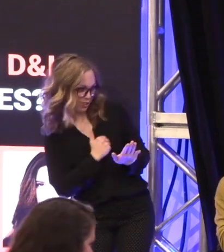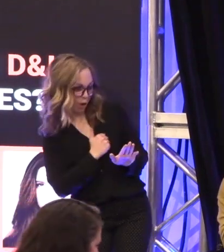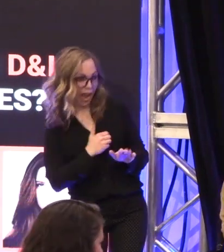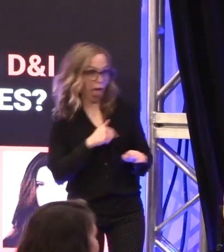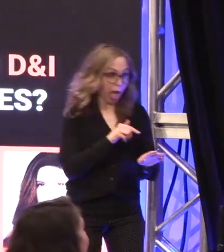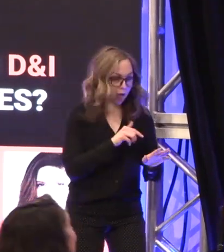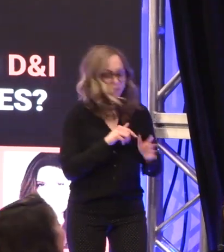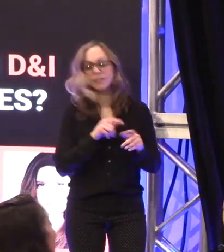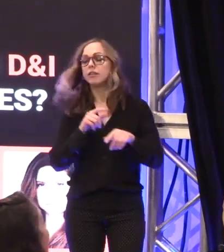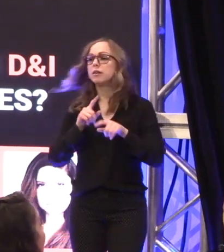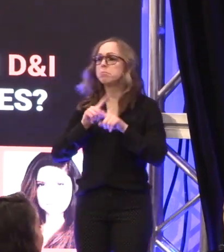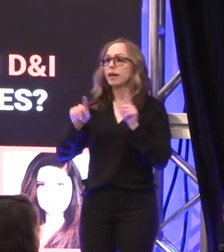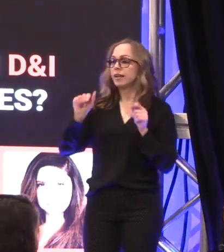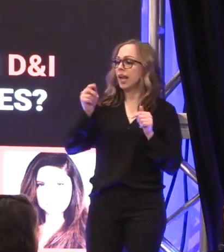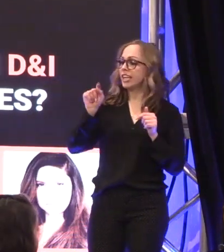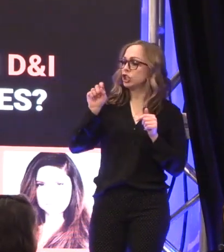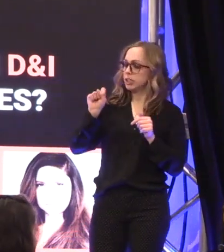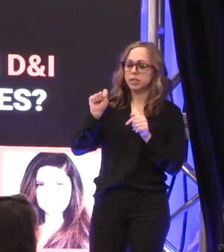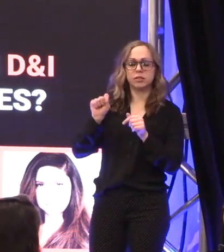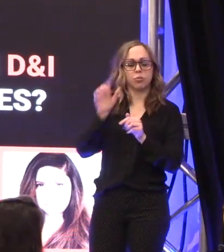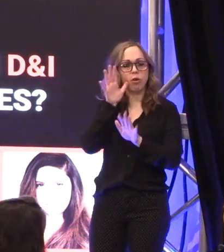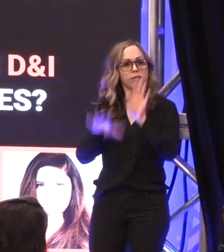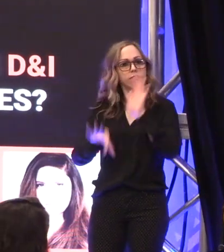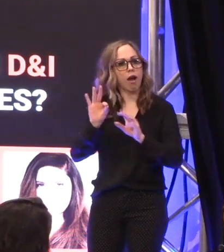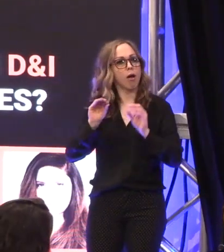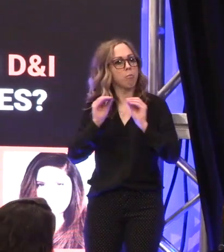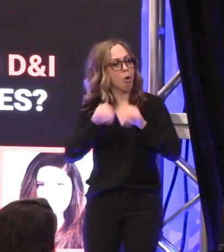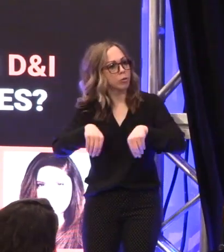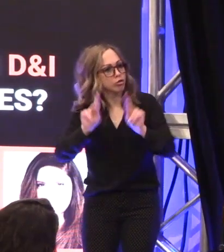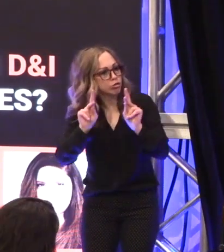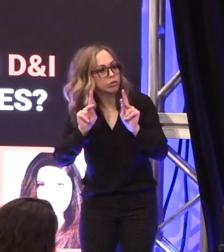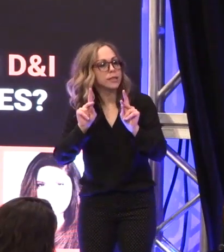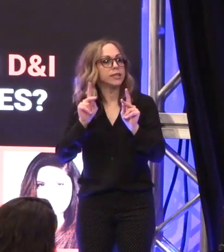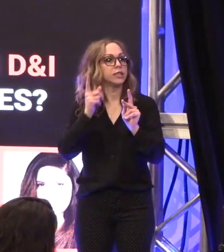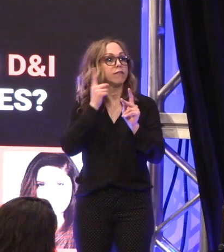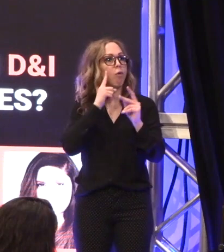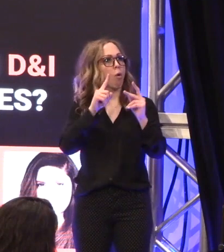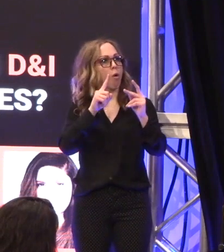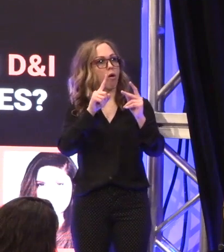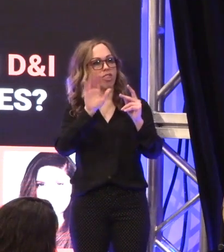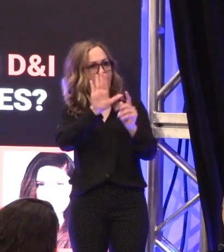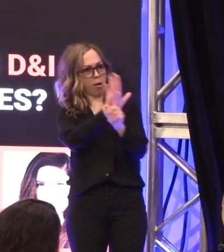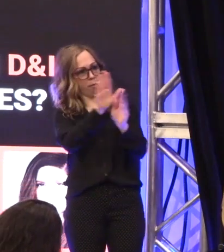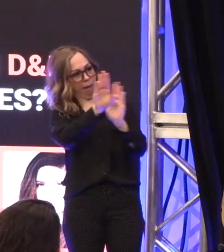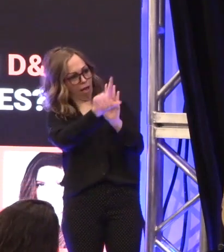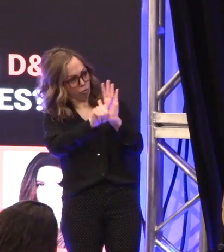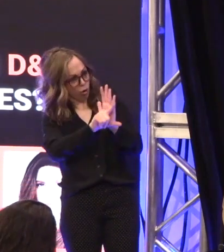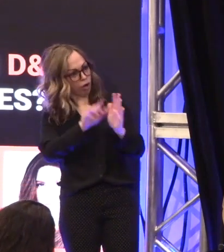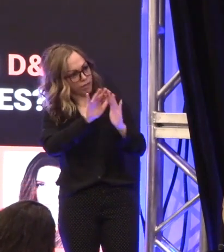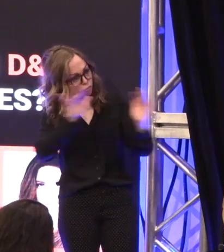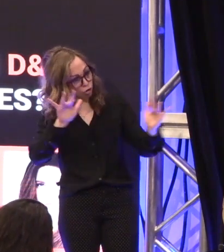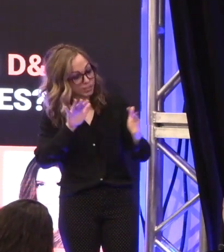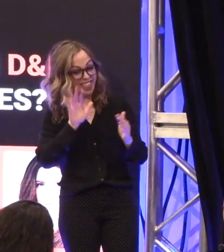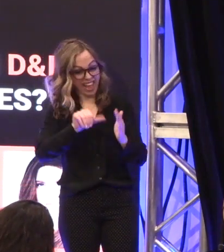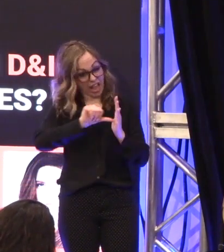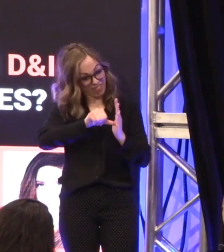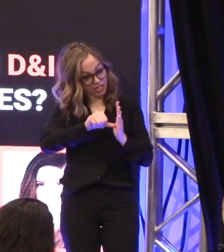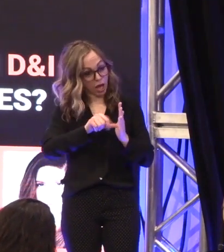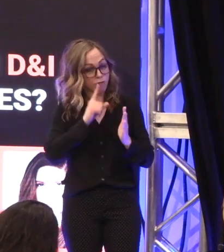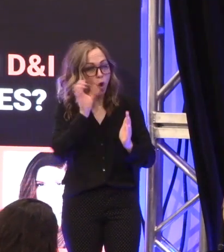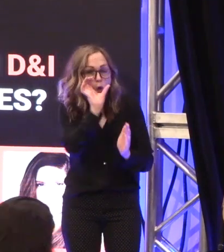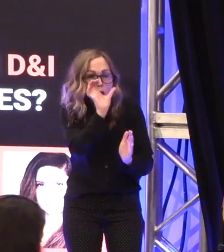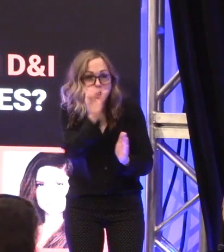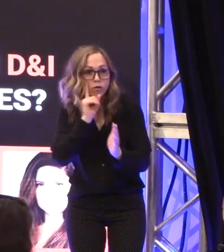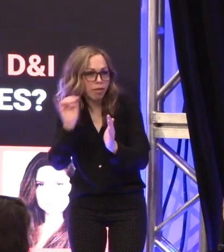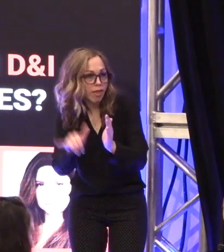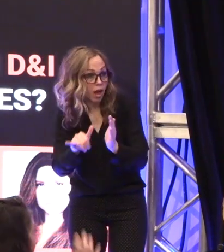Are agents finding more roles and opportunities for clients of diverse backgrounds? And is this emphasis affecting how the agencies are